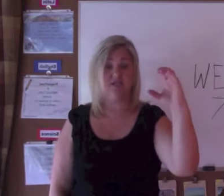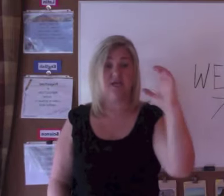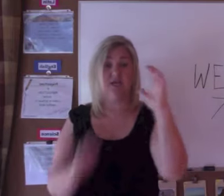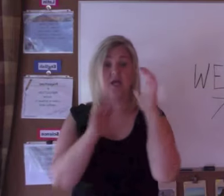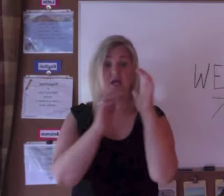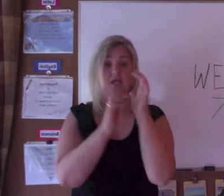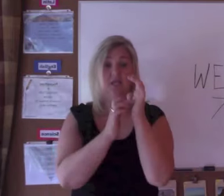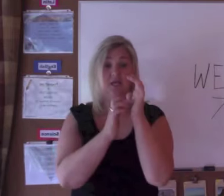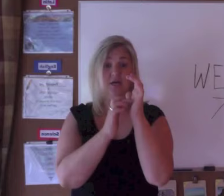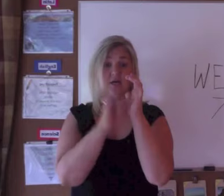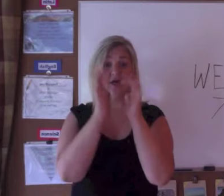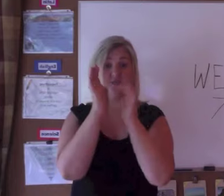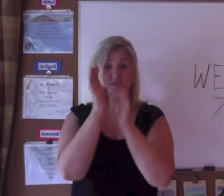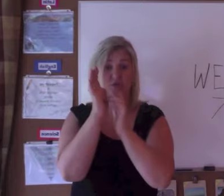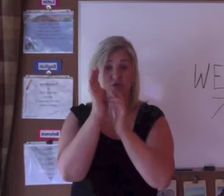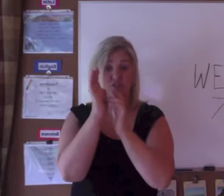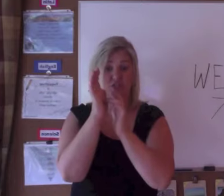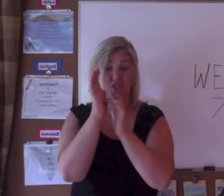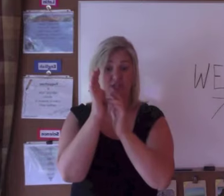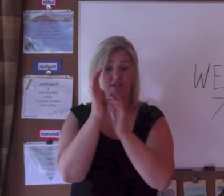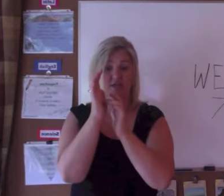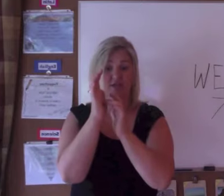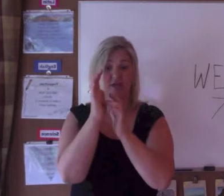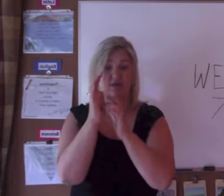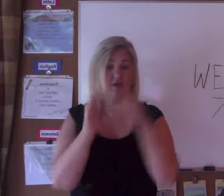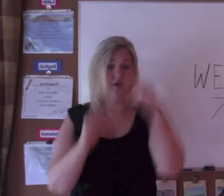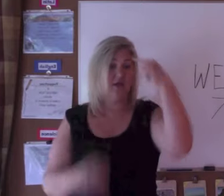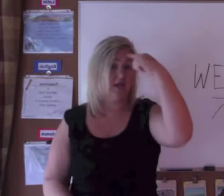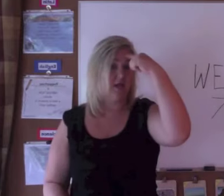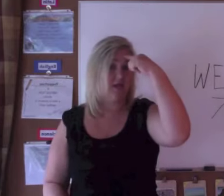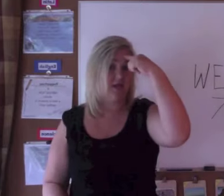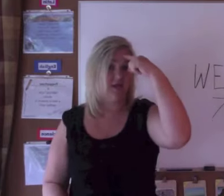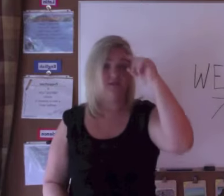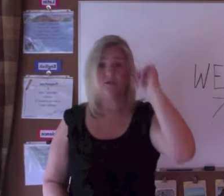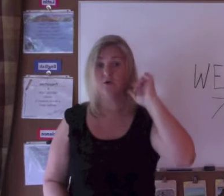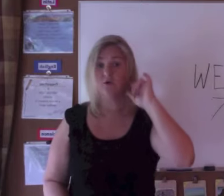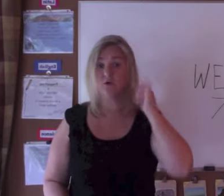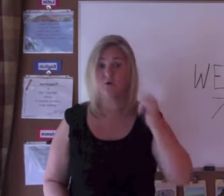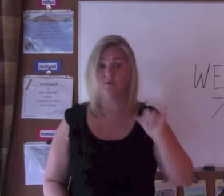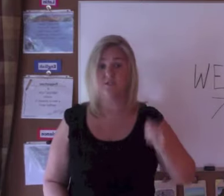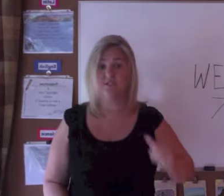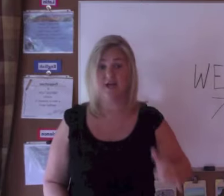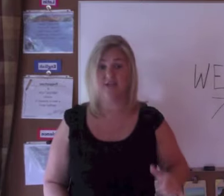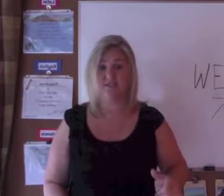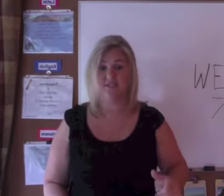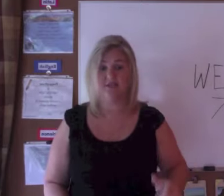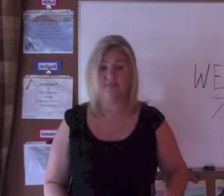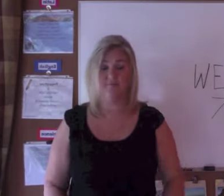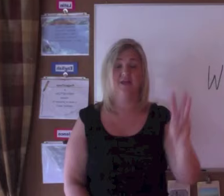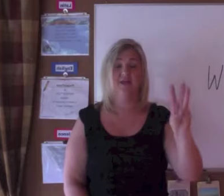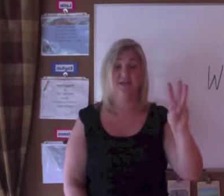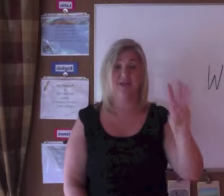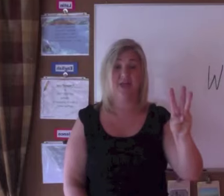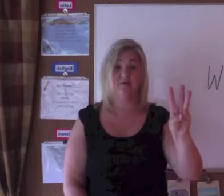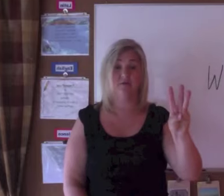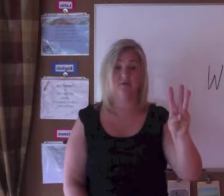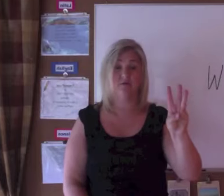Constantine legalizes Christianity. India's Gupta dynasty. The Council